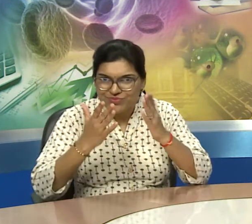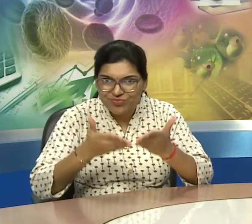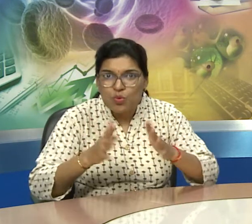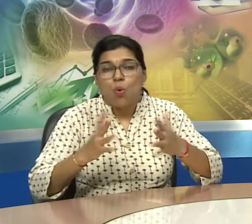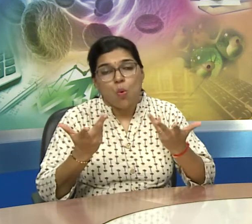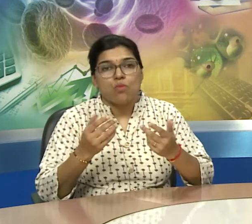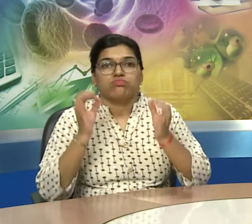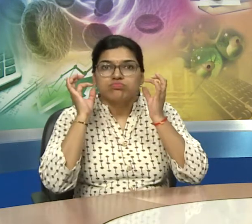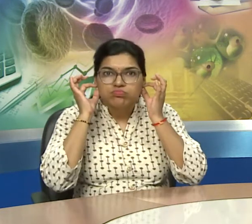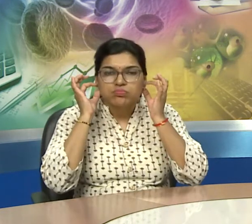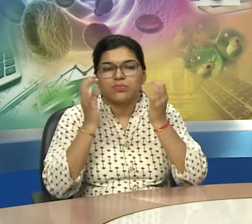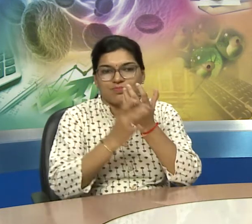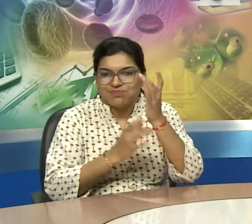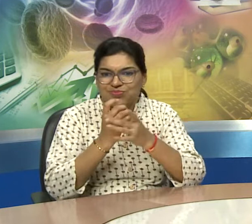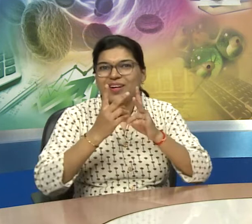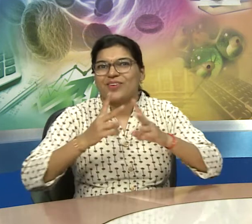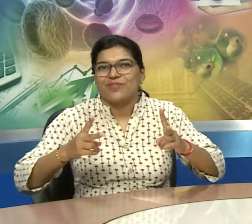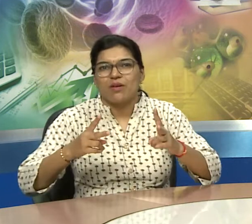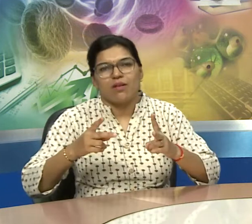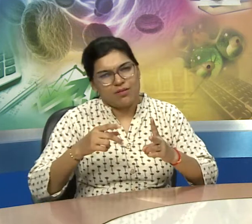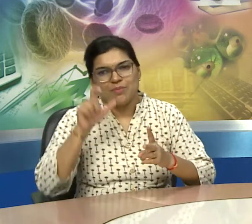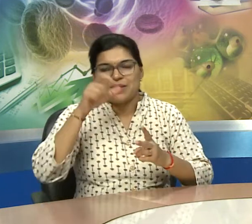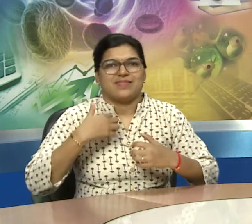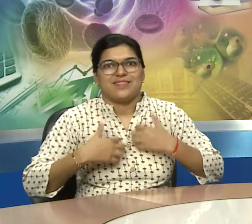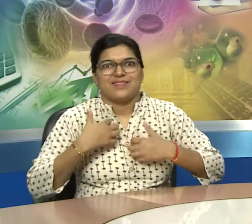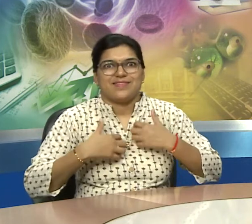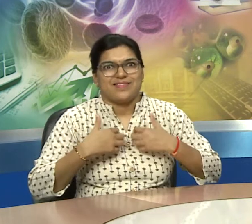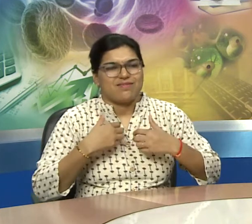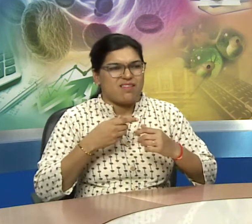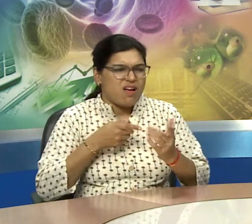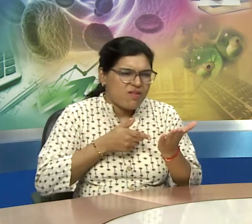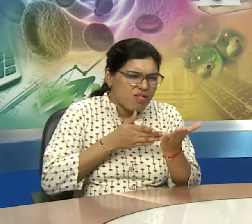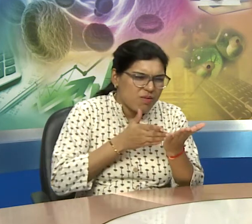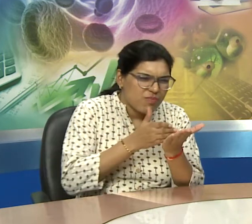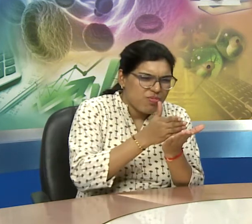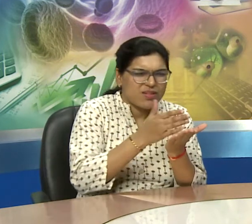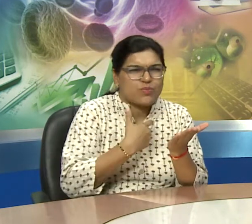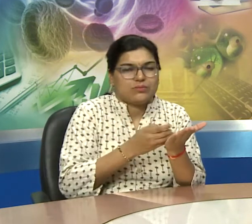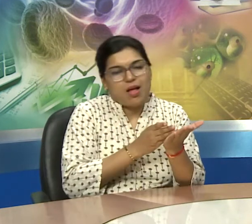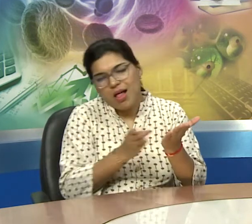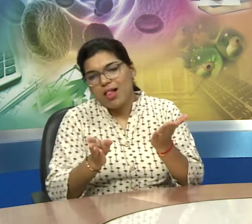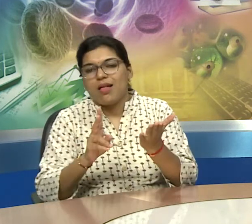agricultural produce was bartered for non-essential